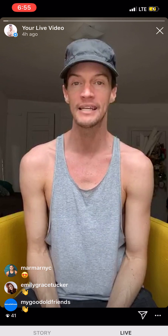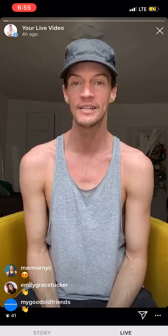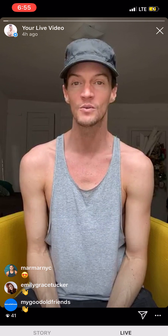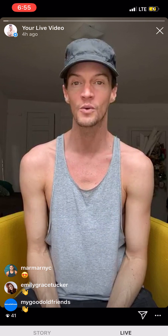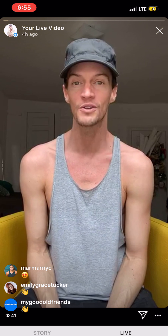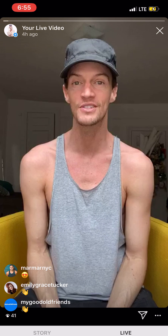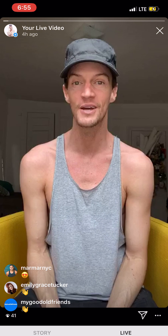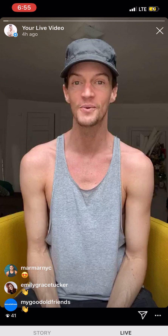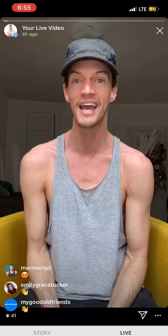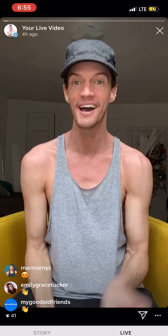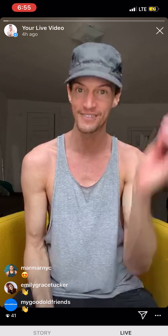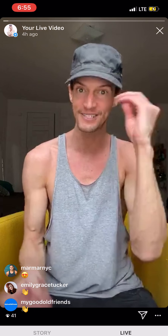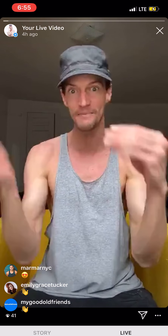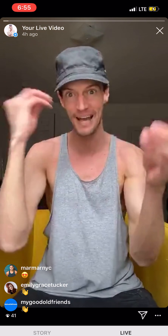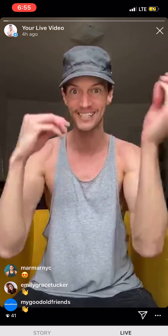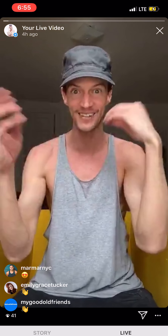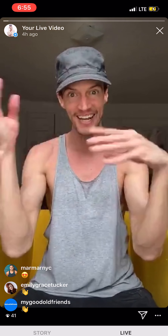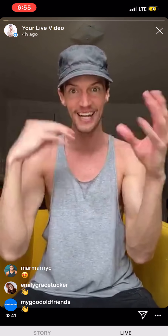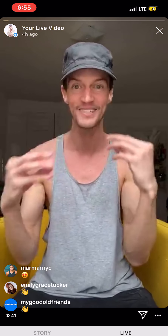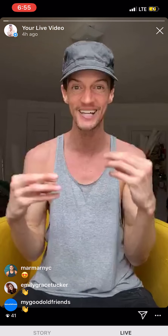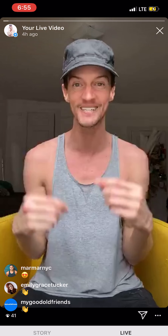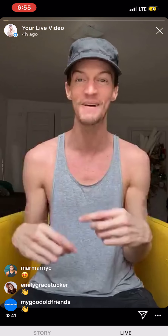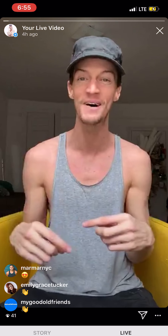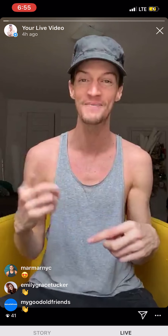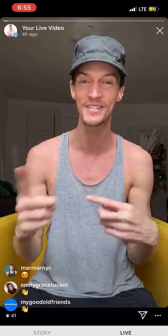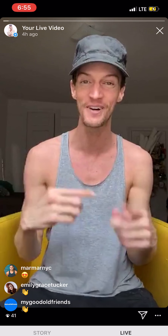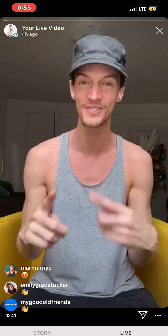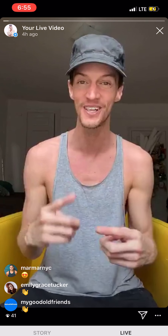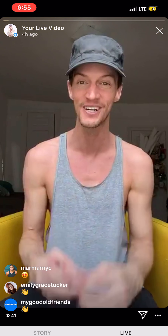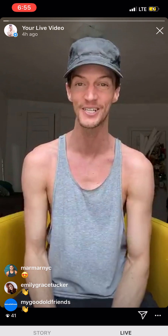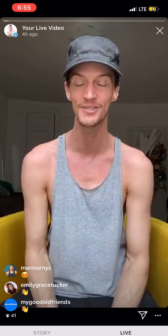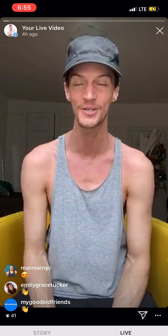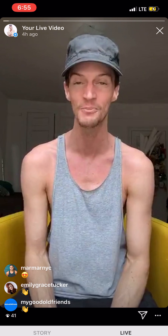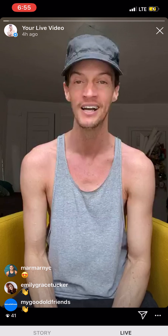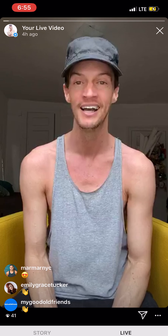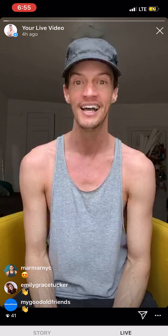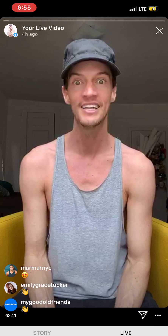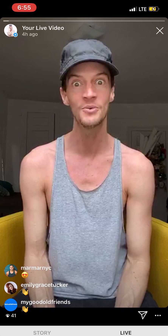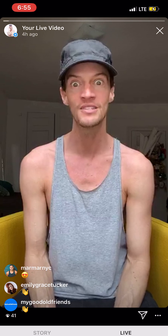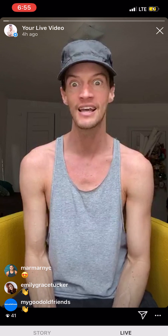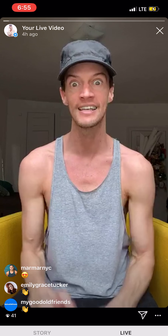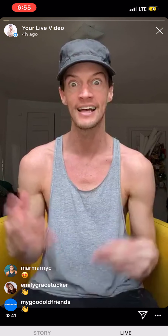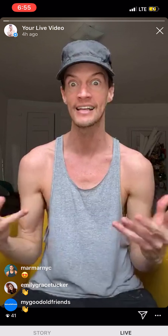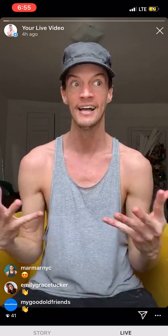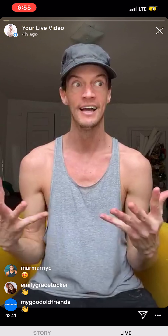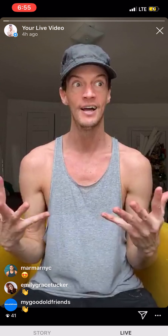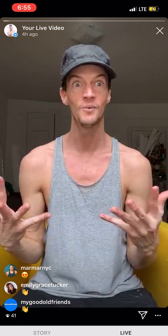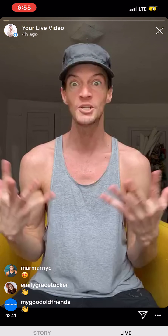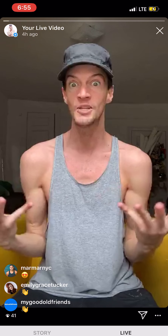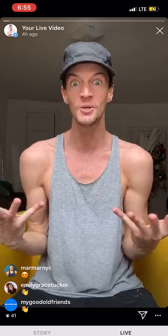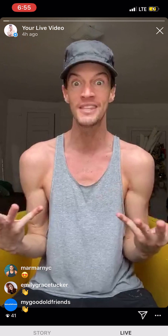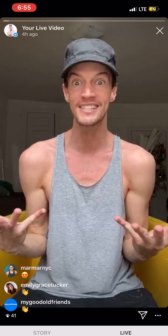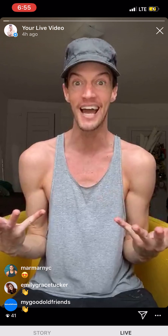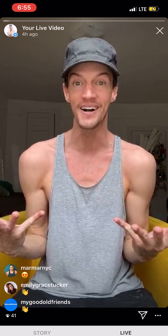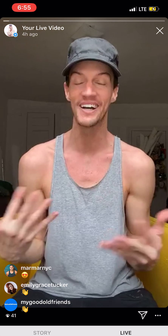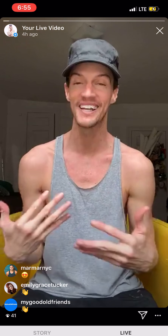words that we have just, like, packed in our head. I was talking to my mom. She follows along on YouTube, and she was saying, like, what do we do with this now? And I